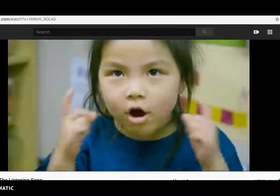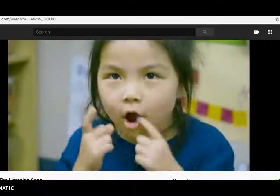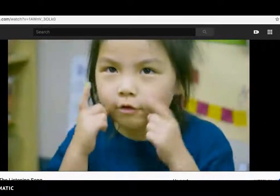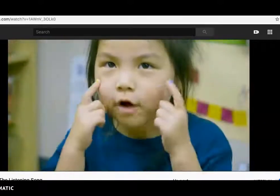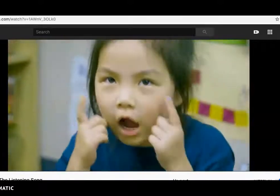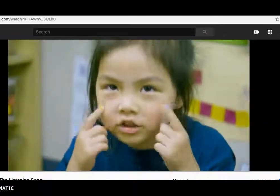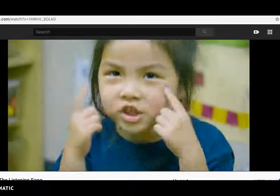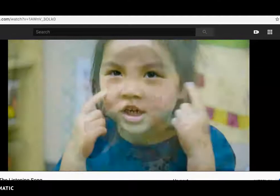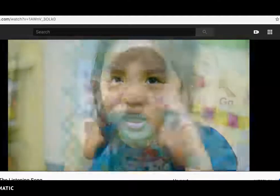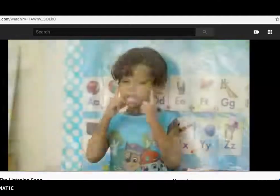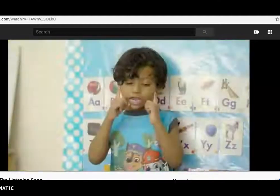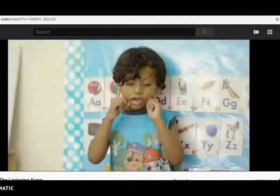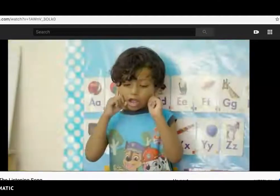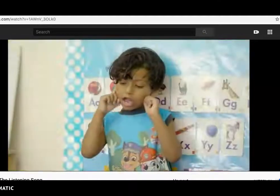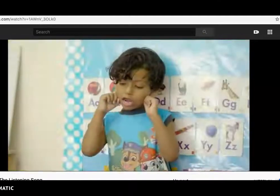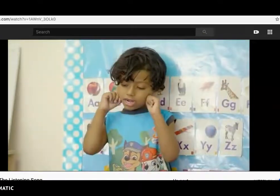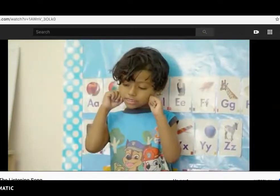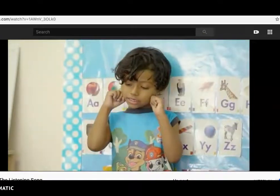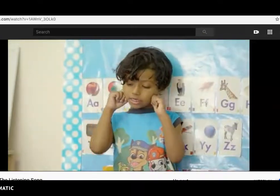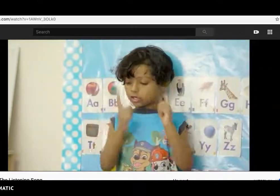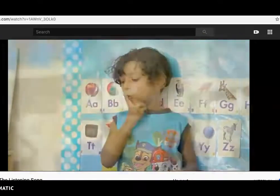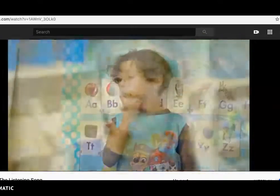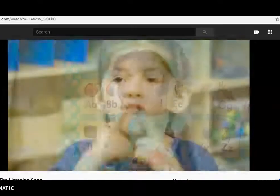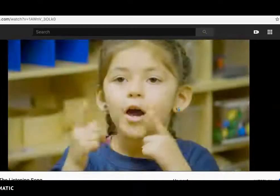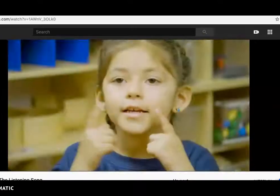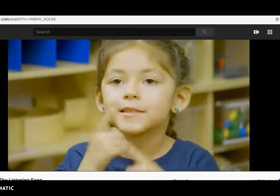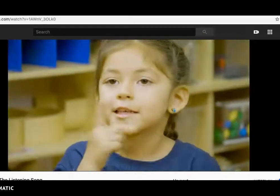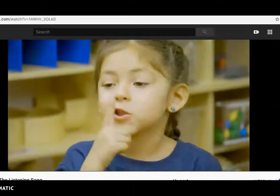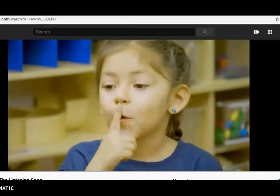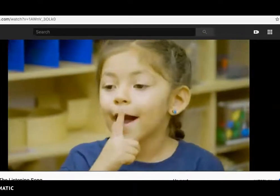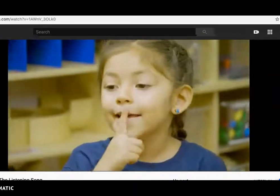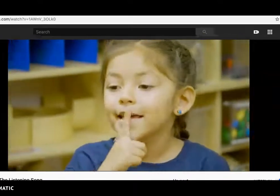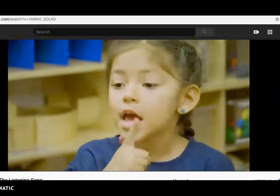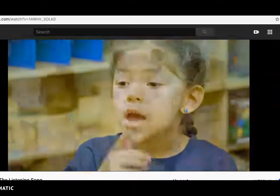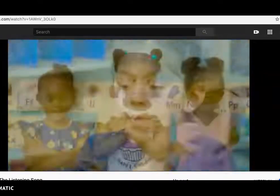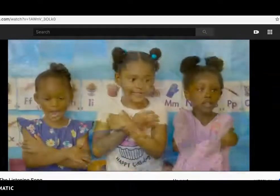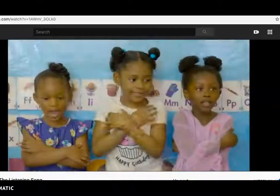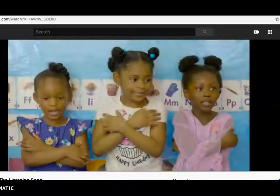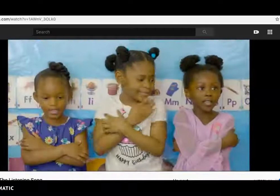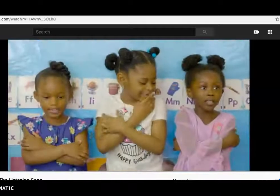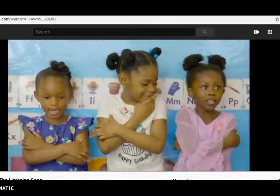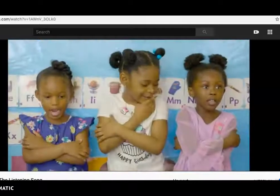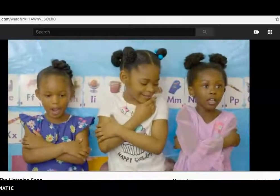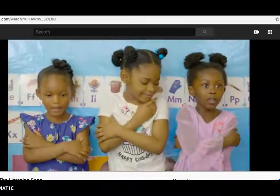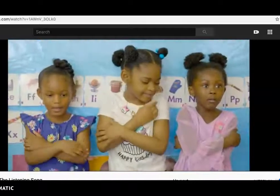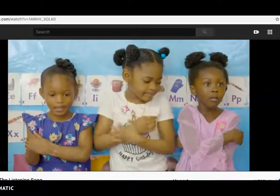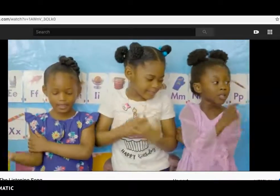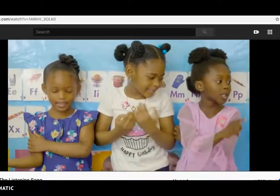not watching. You are listening. Voices quiet. Body down. This